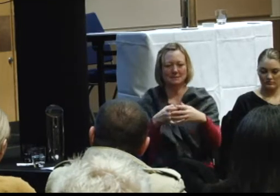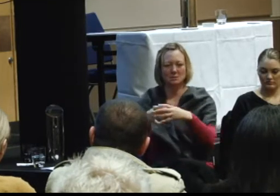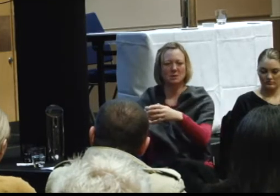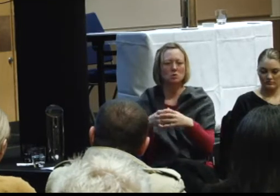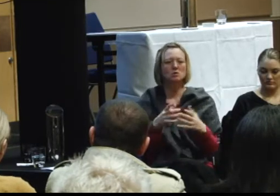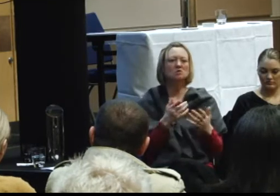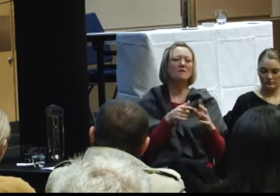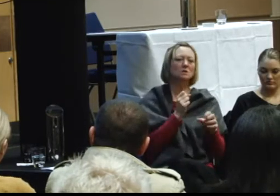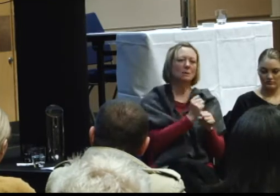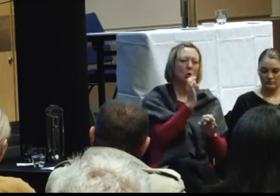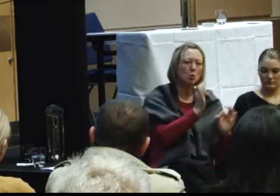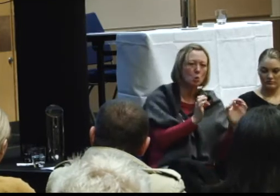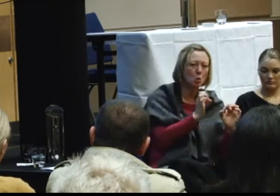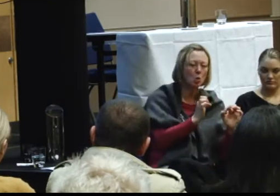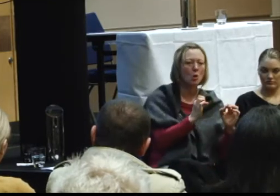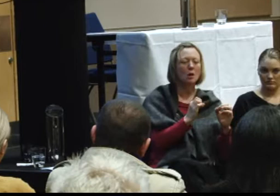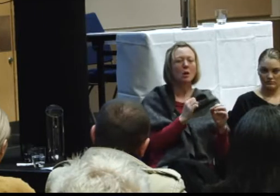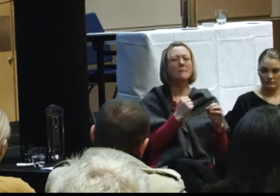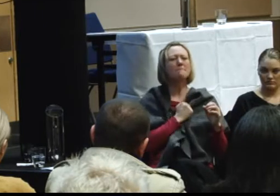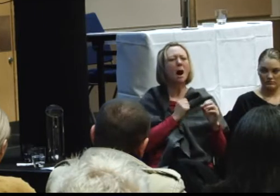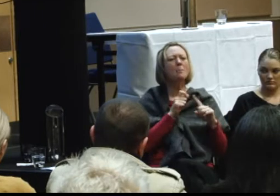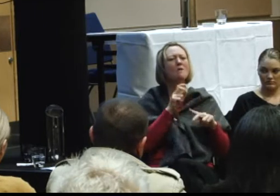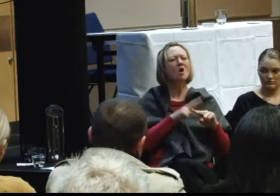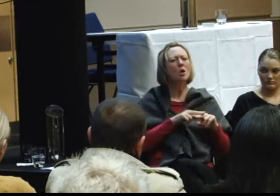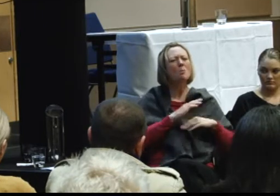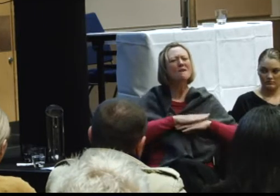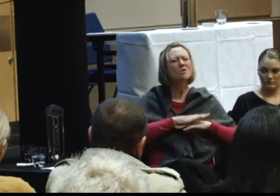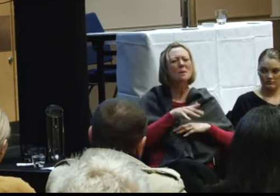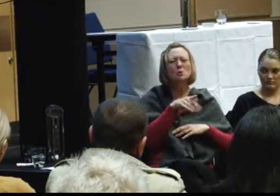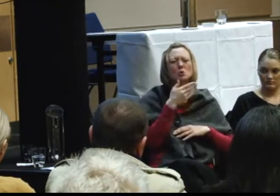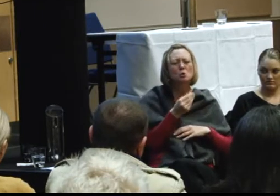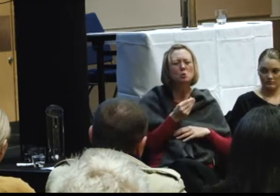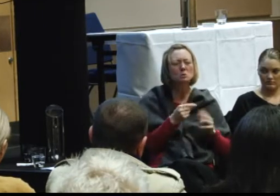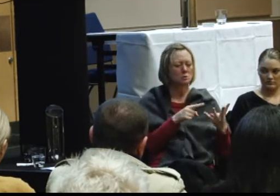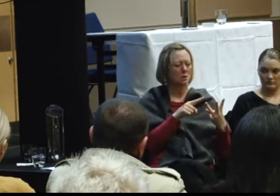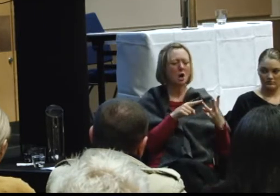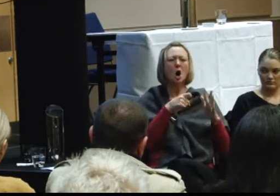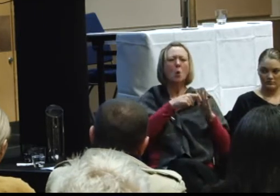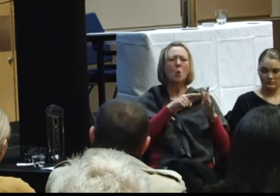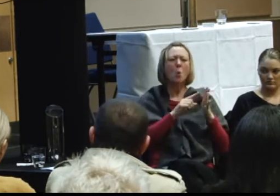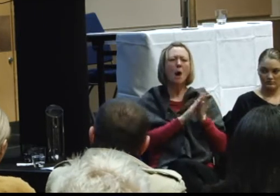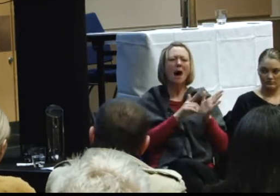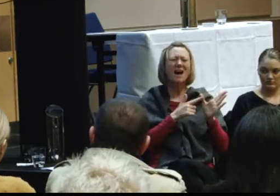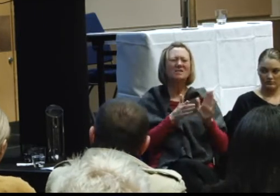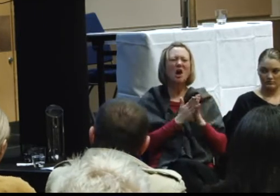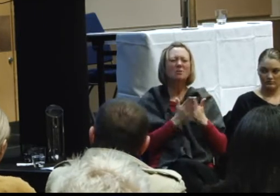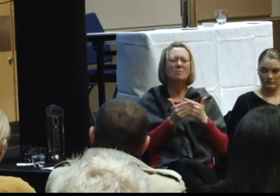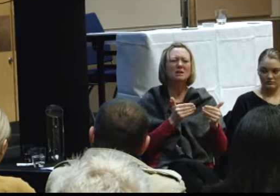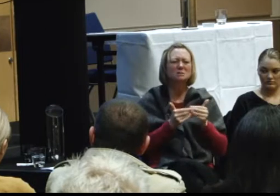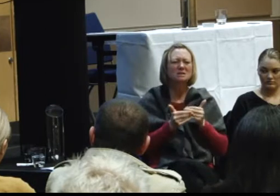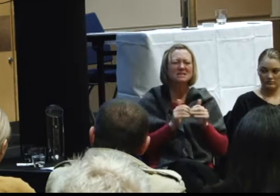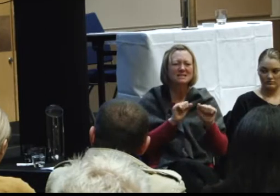My Portfolio platform that a lot of you might use, Koha, which is a library management system, Android app, and